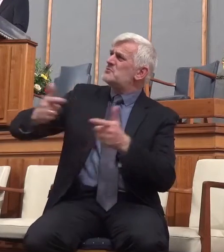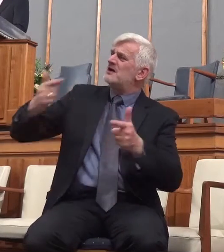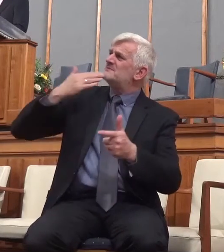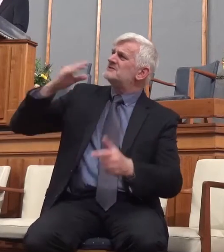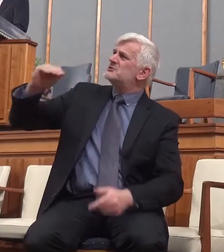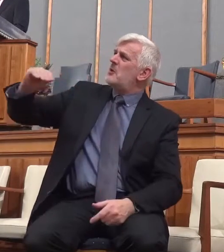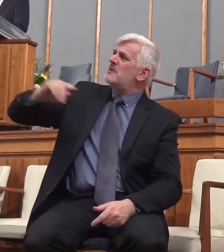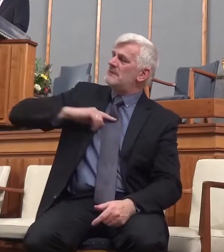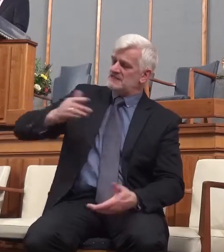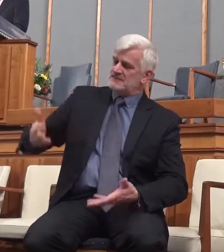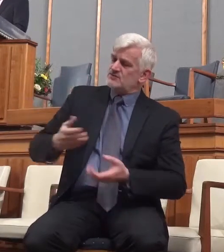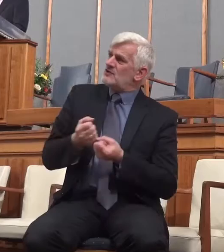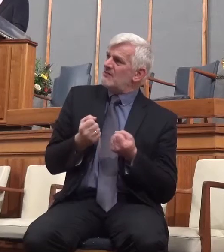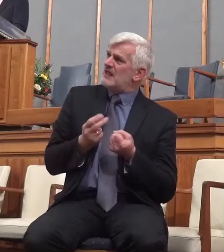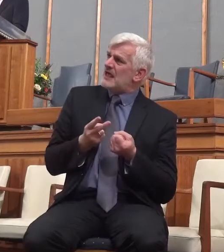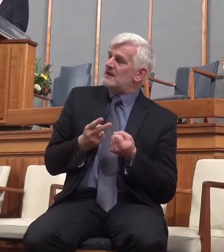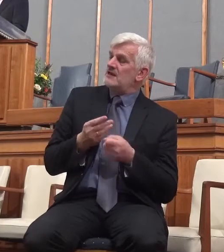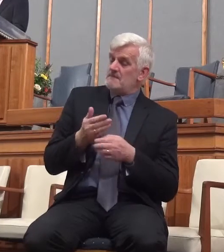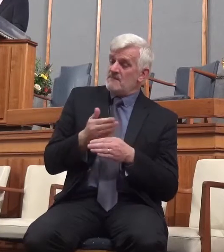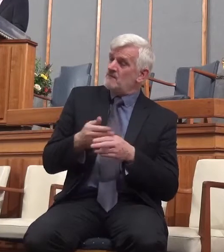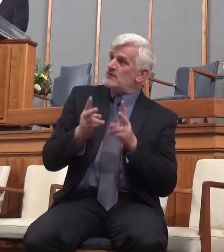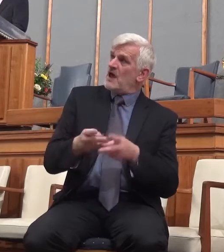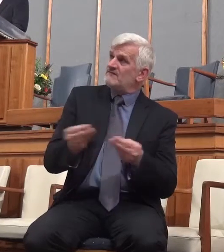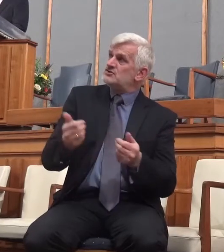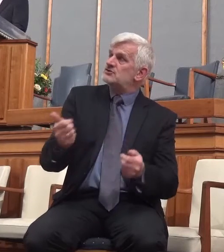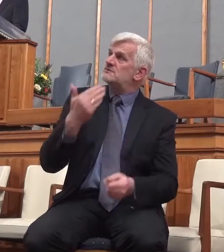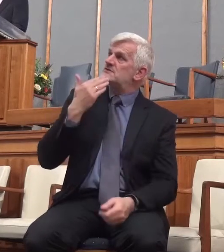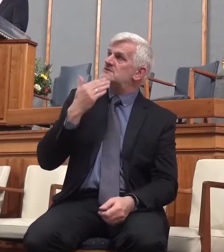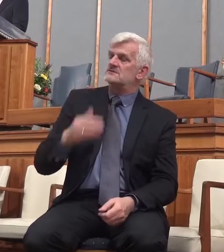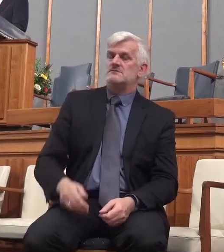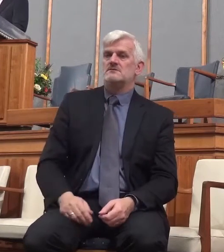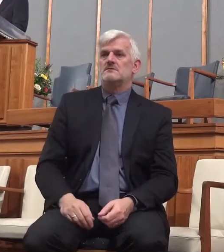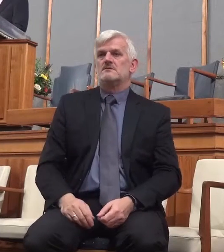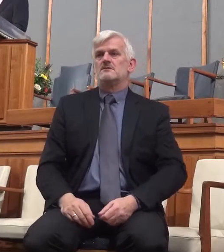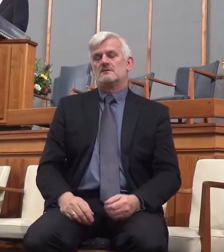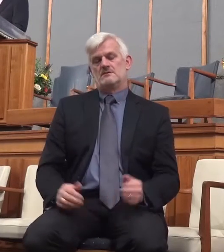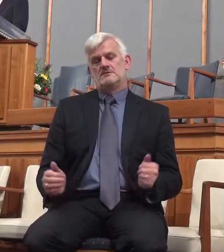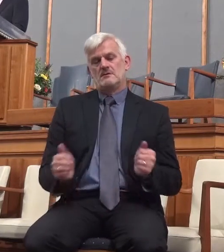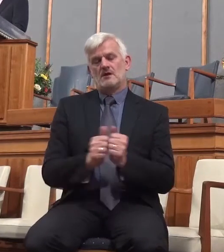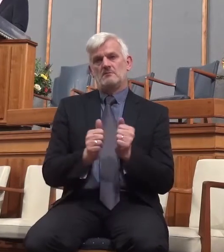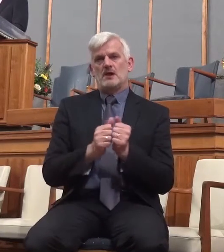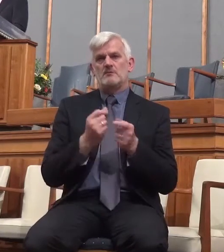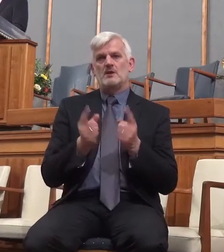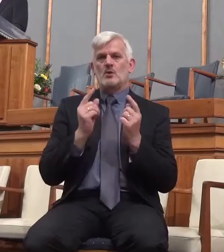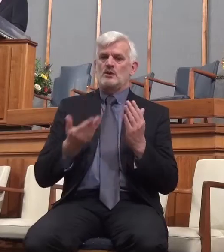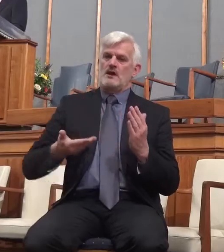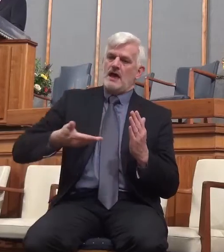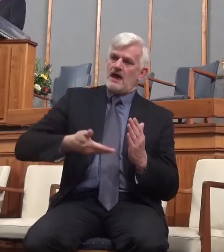go hence and be no more. God and his blessing to the reading of his